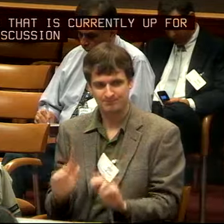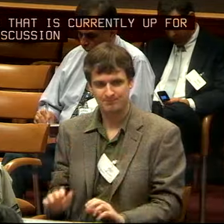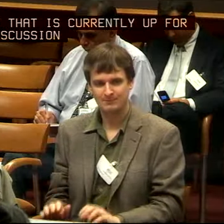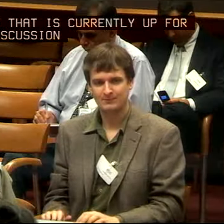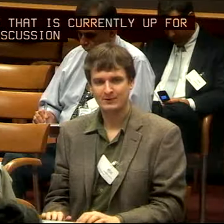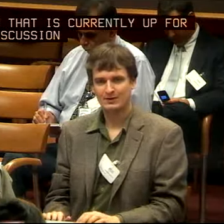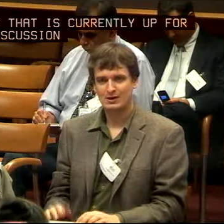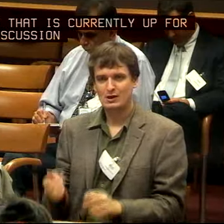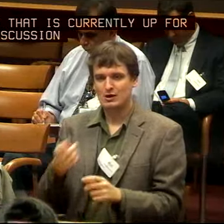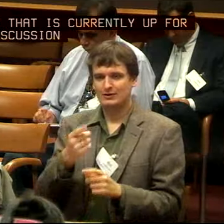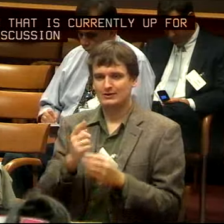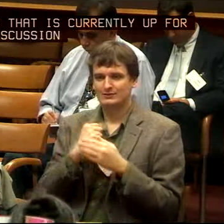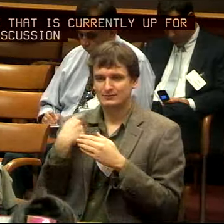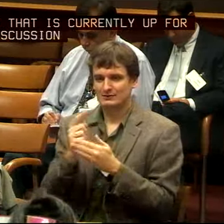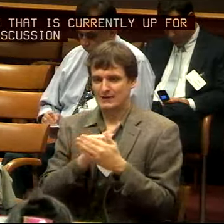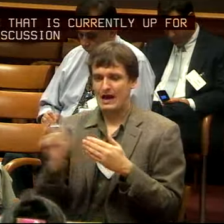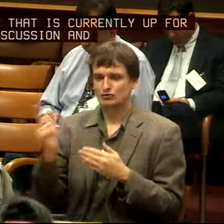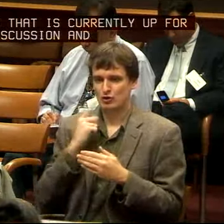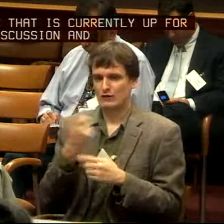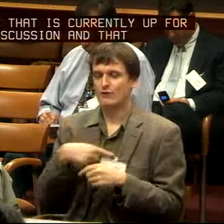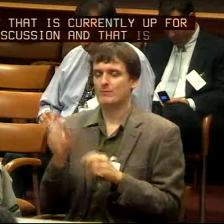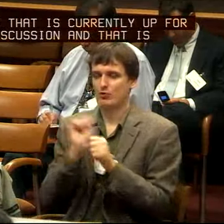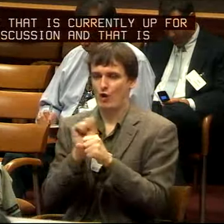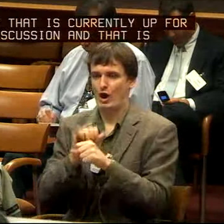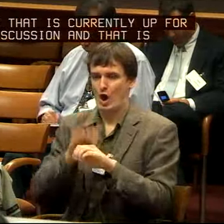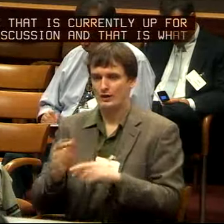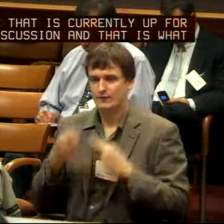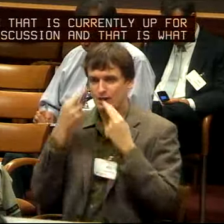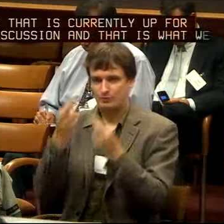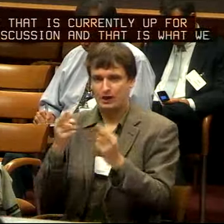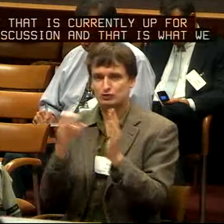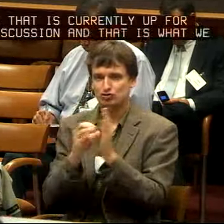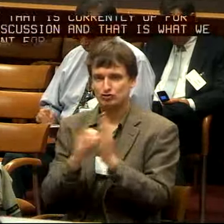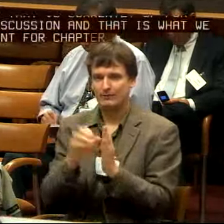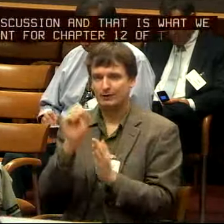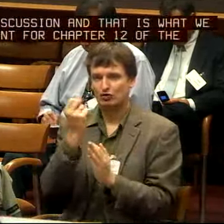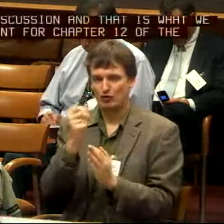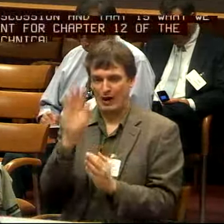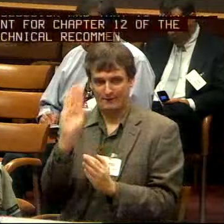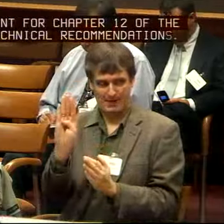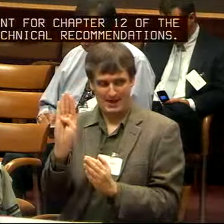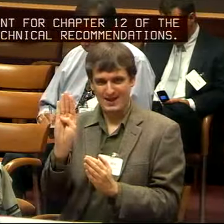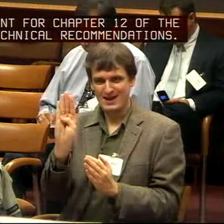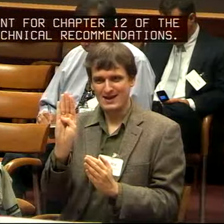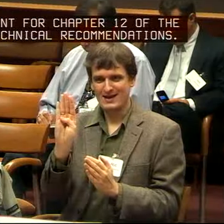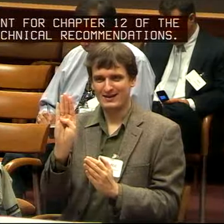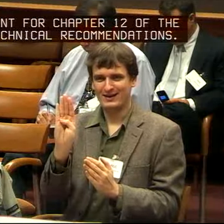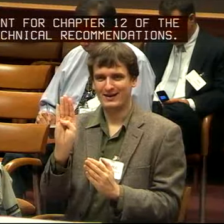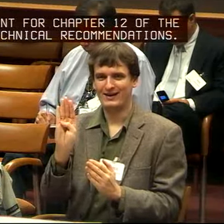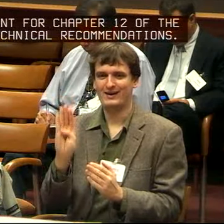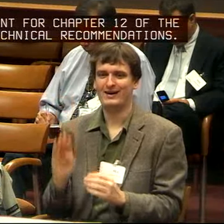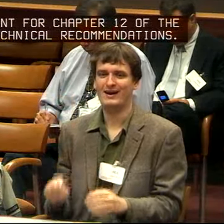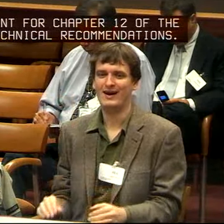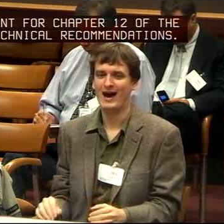the technical recommendations. Also, since last week, we've been working on the recommendations for 12 Part